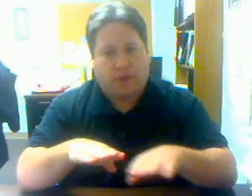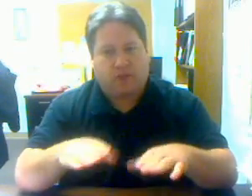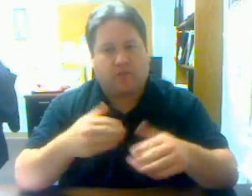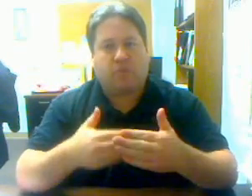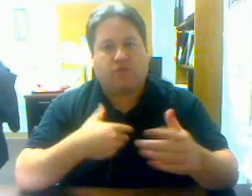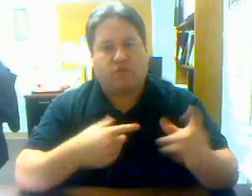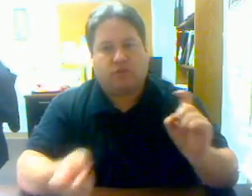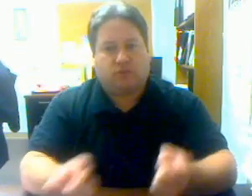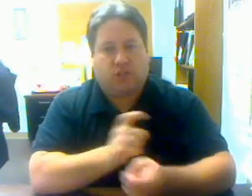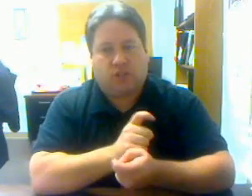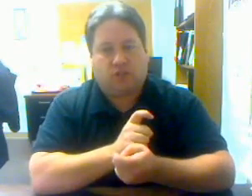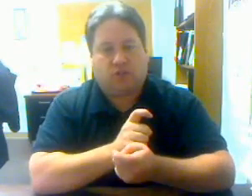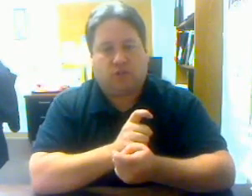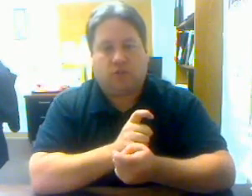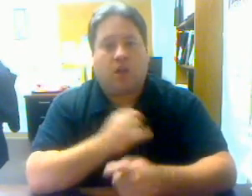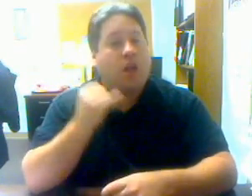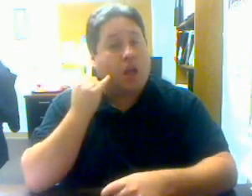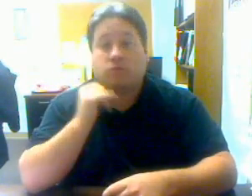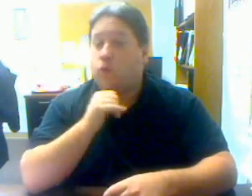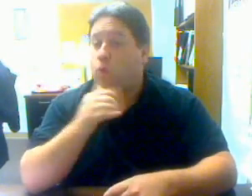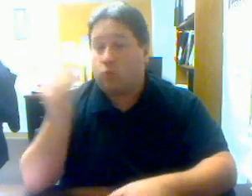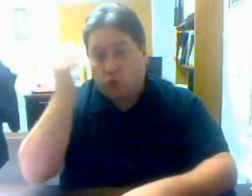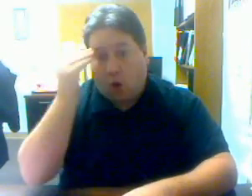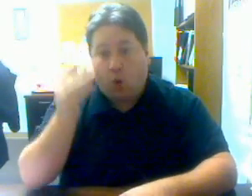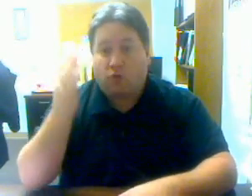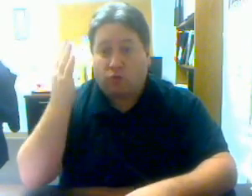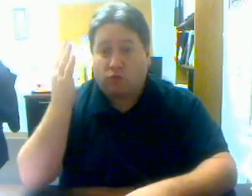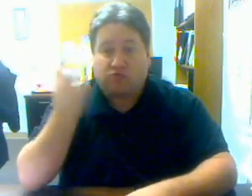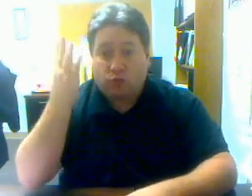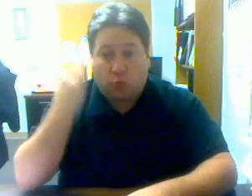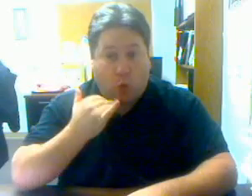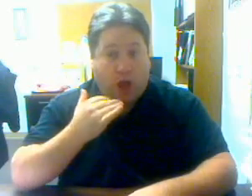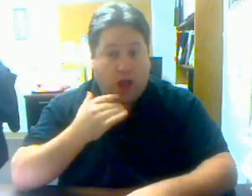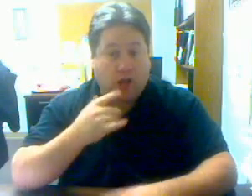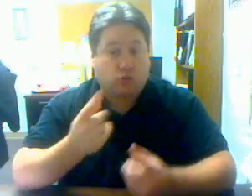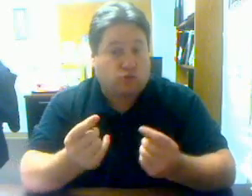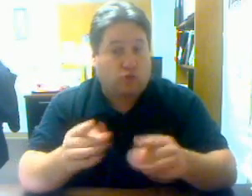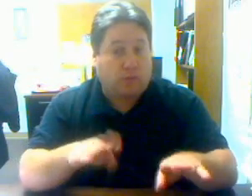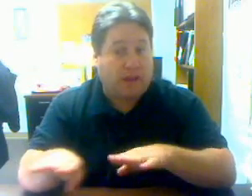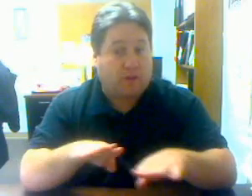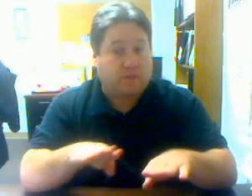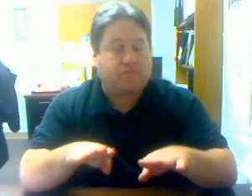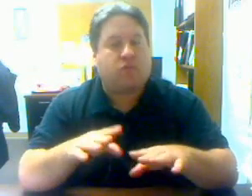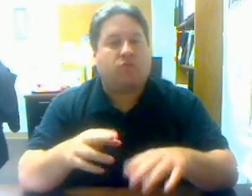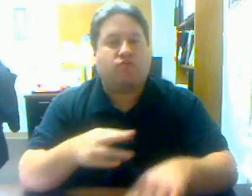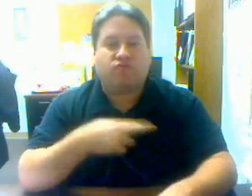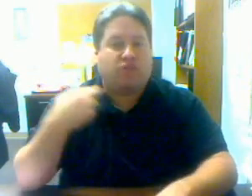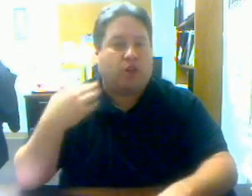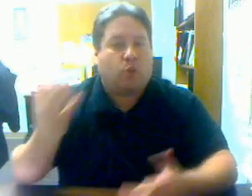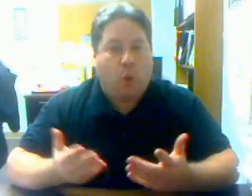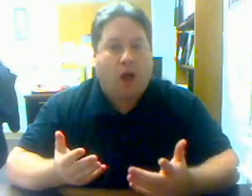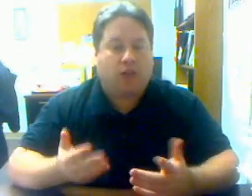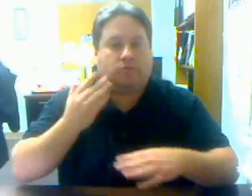If we don't know the functioning, we run the risk of, if we try to replace the behavior, we're going to actually make the behavior worse.